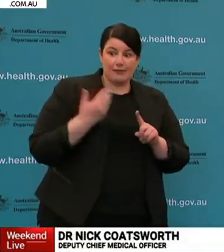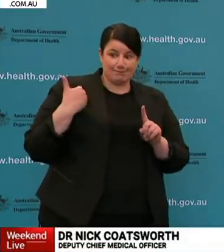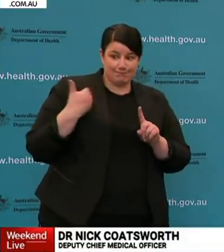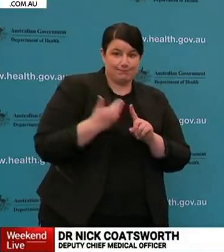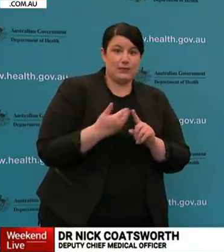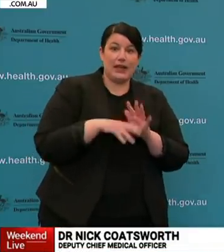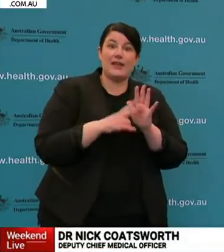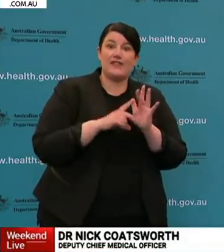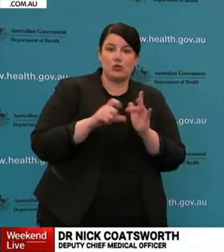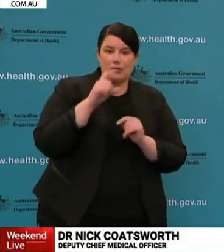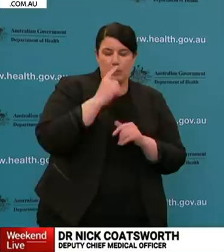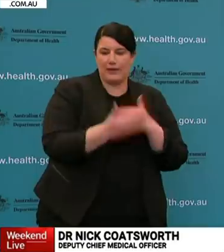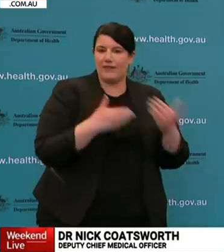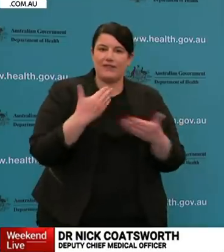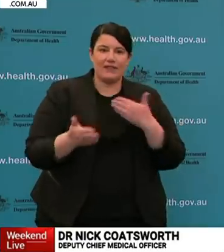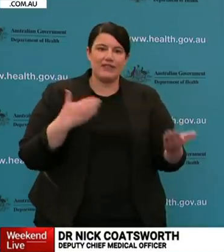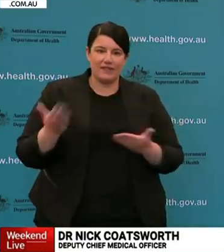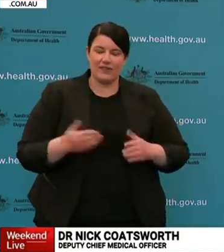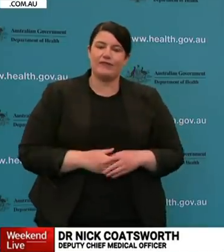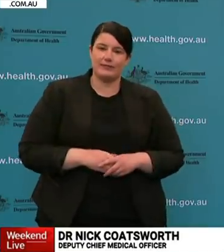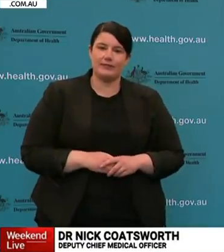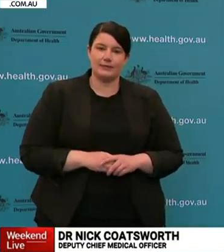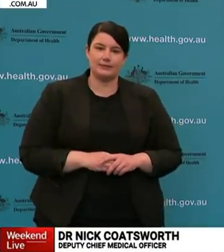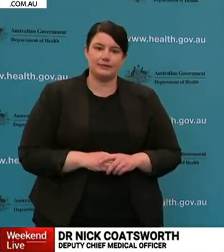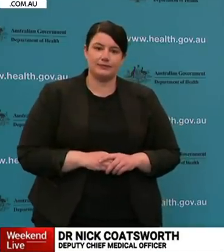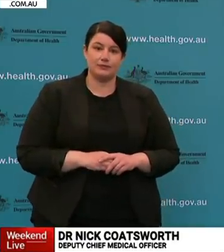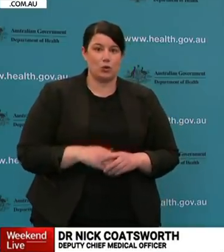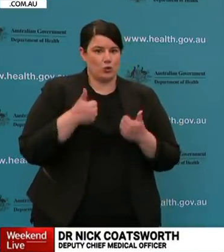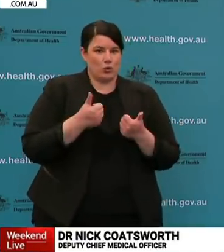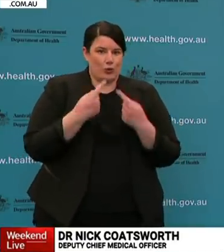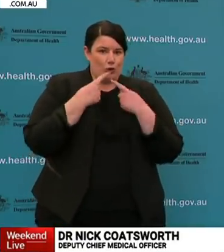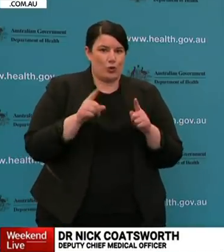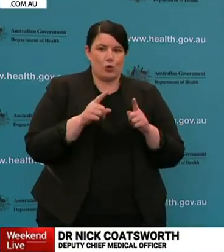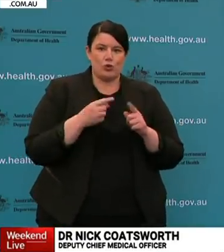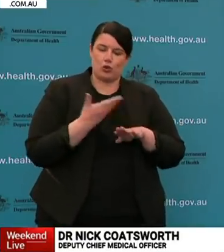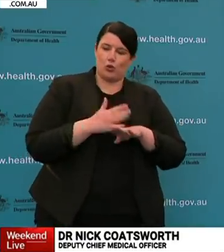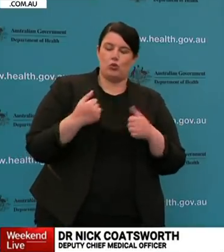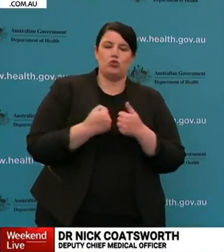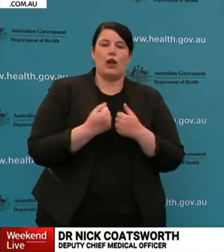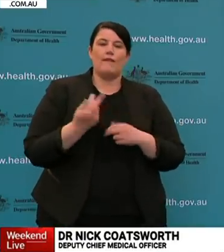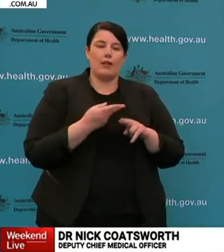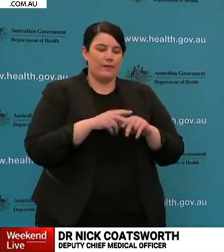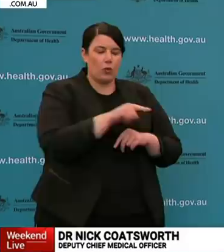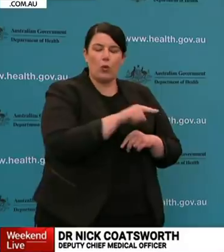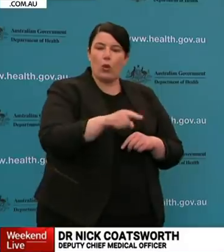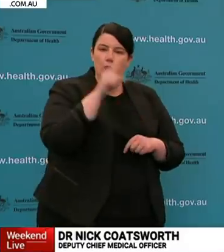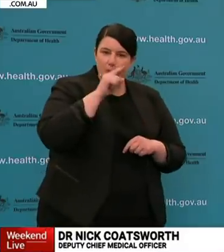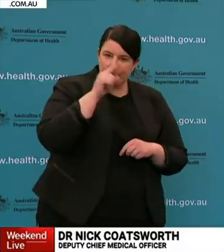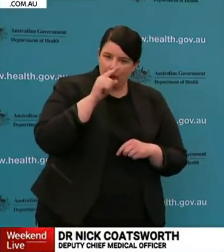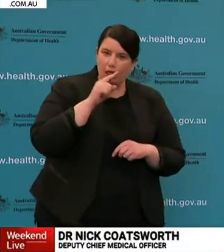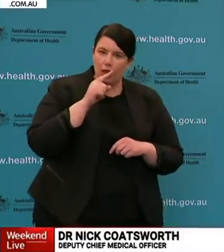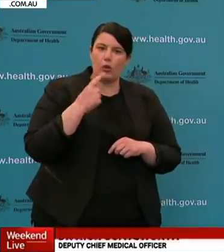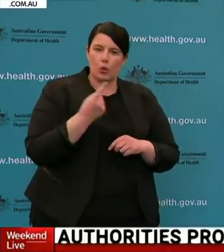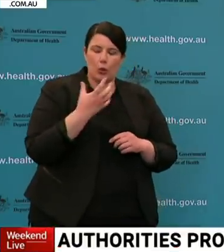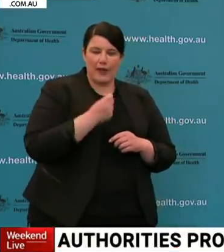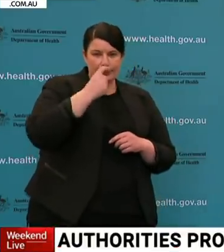weeks in Victoria. So that drug is available. That's good news for people who are suffering from